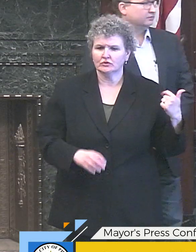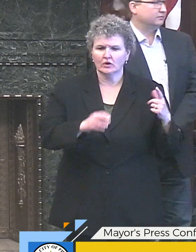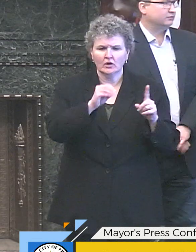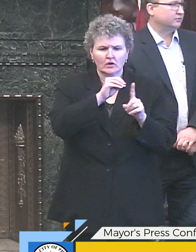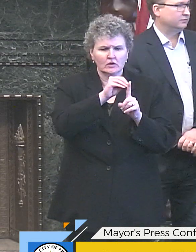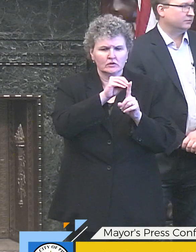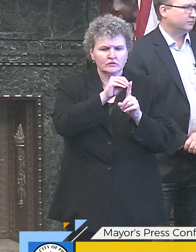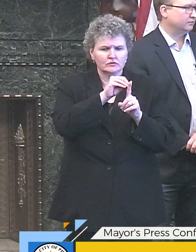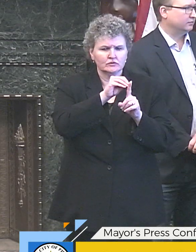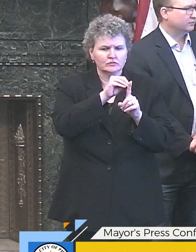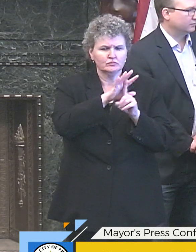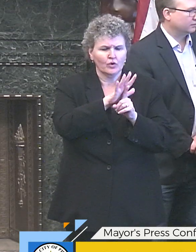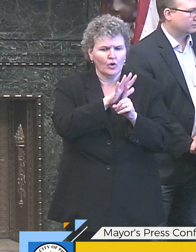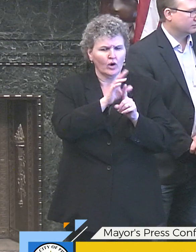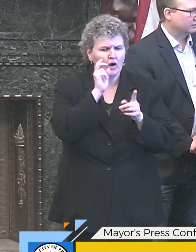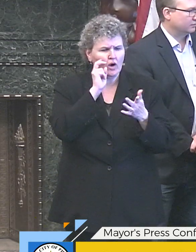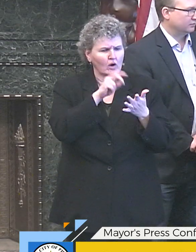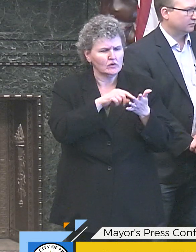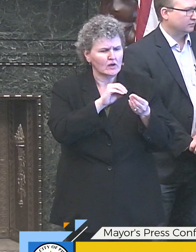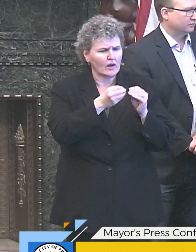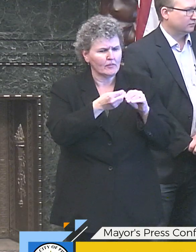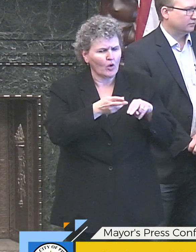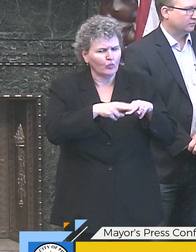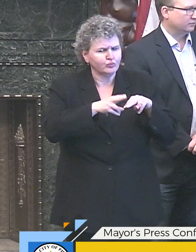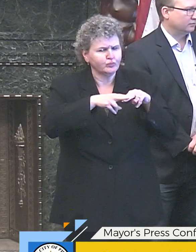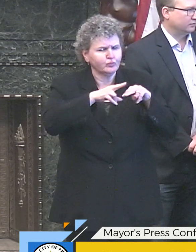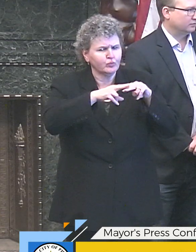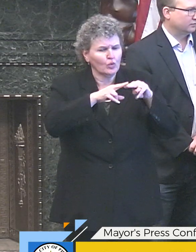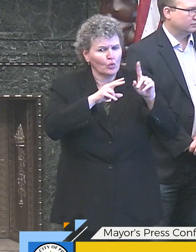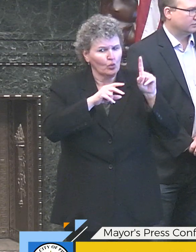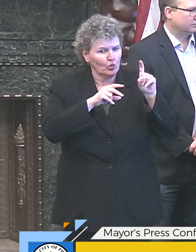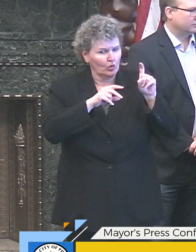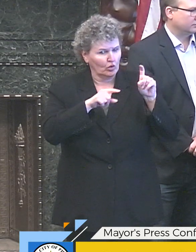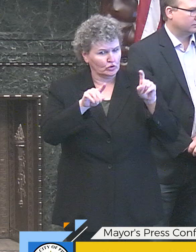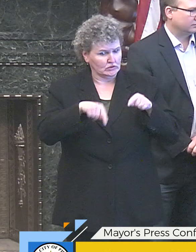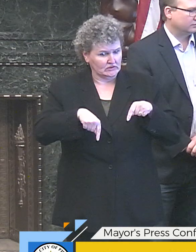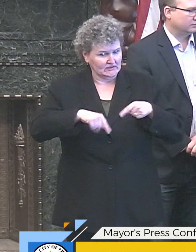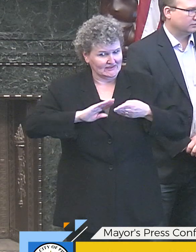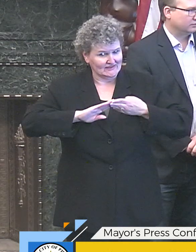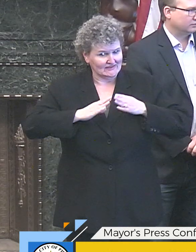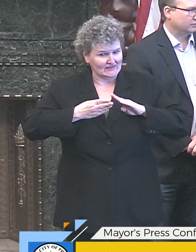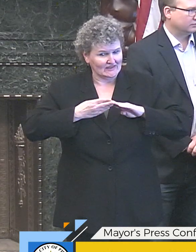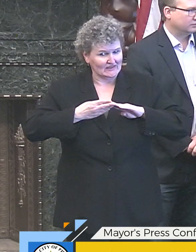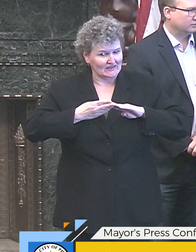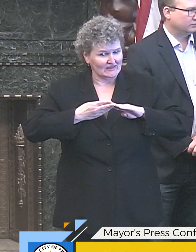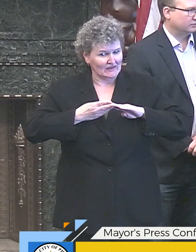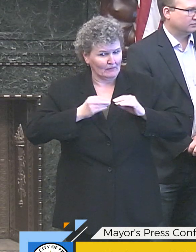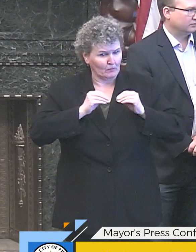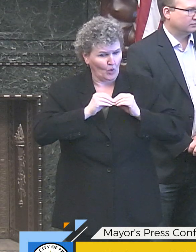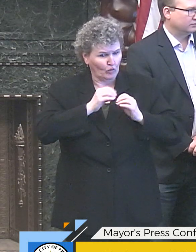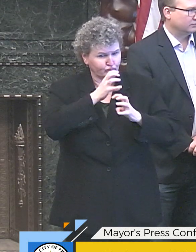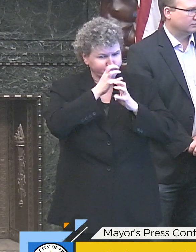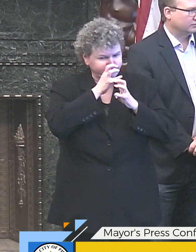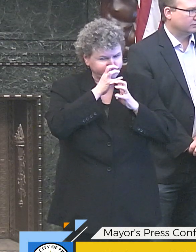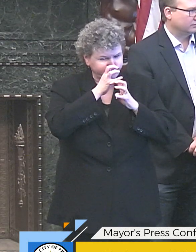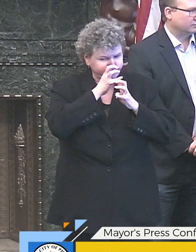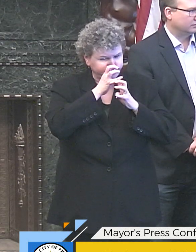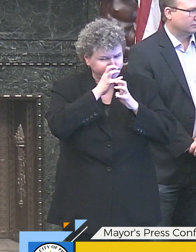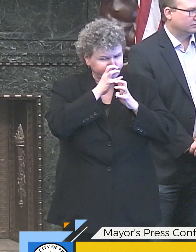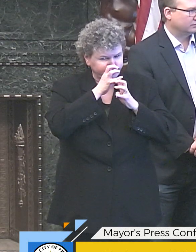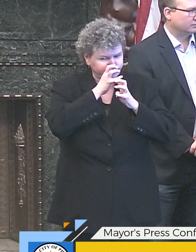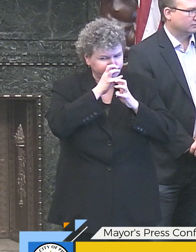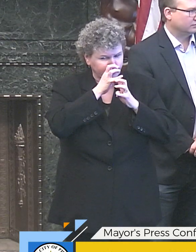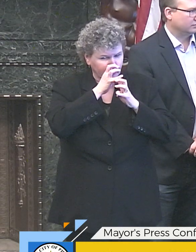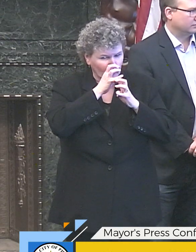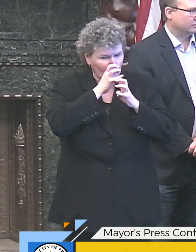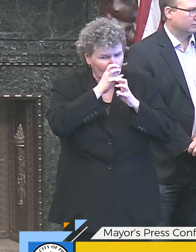of cases of infection with the virus, will the city be adopting more strict measures, such as taking people's temperatures when they go out to supermarkets? Will